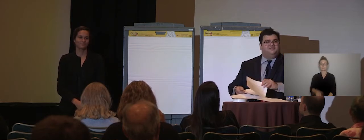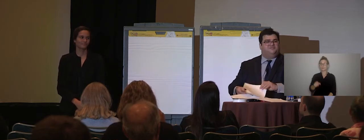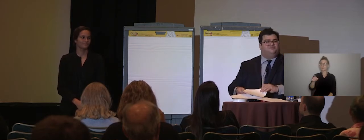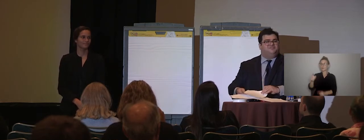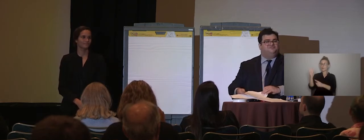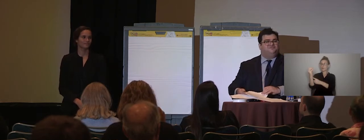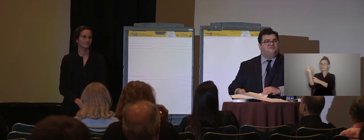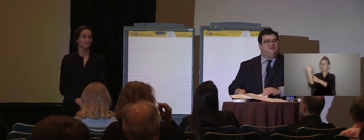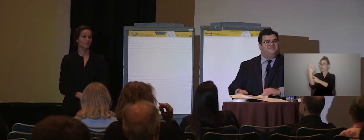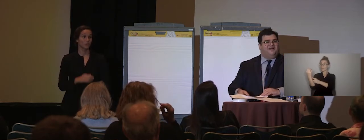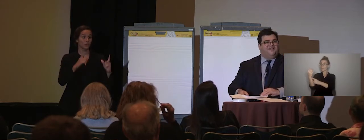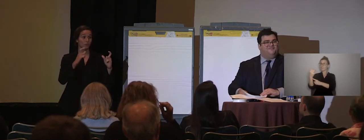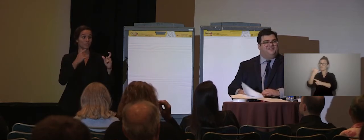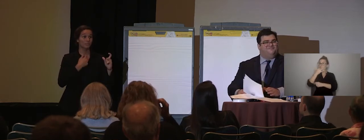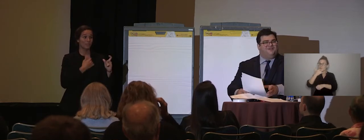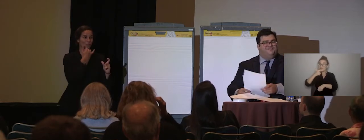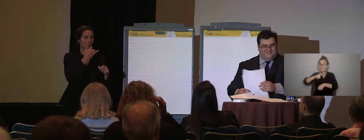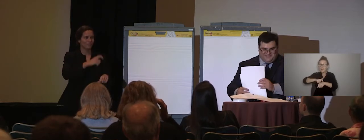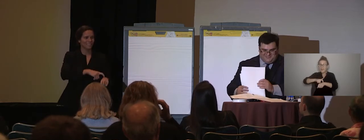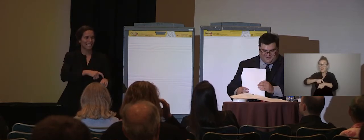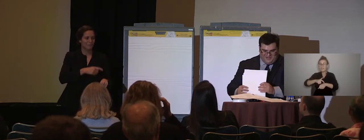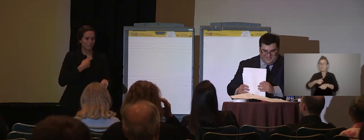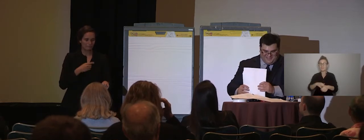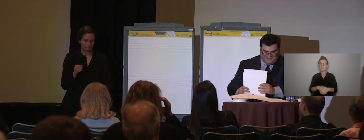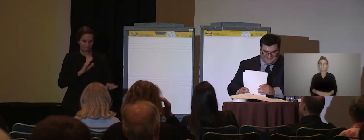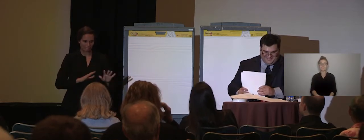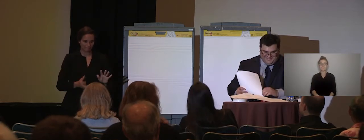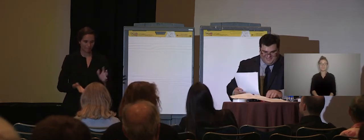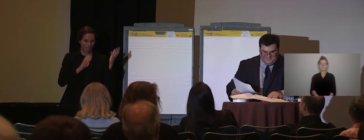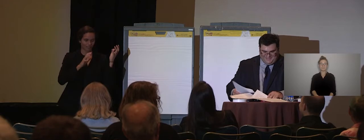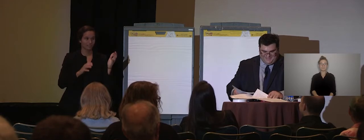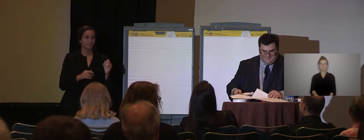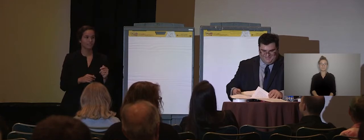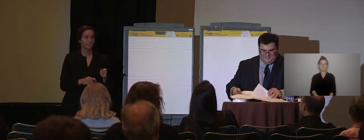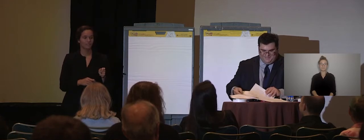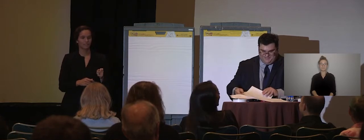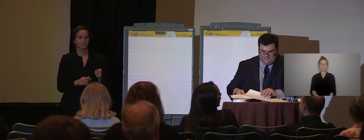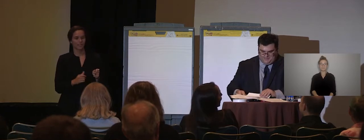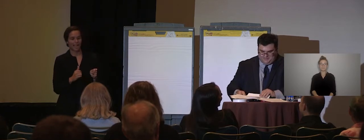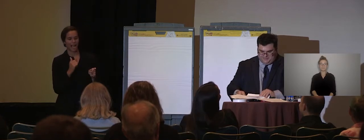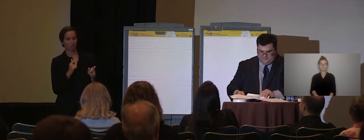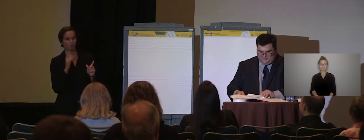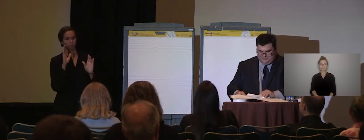You're taking the picture at the wrong time when I'm disorganized.